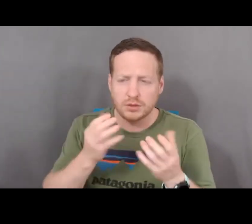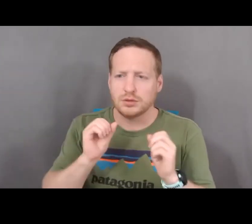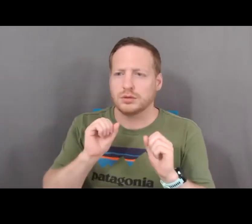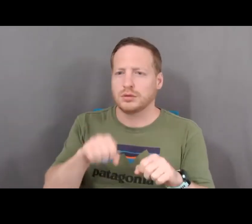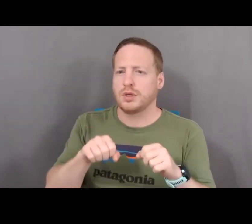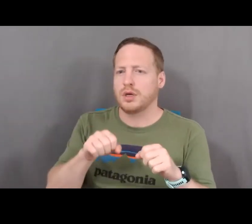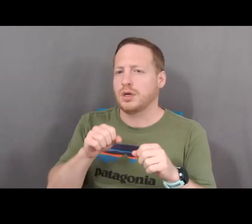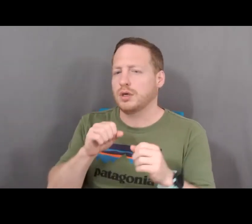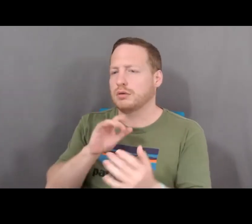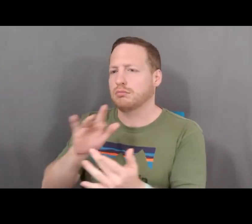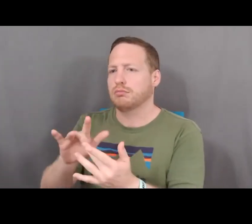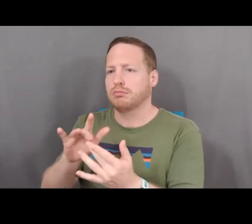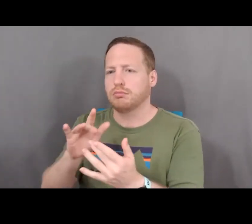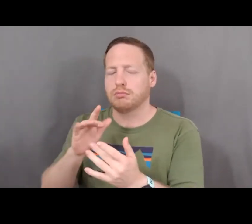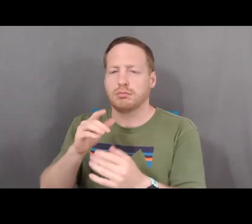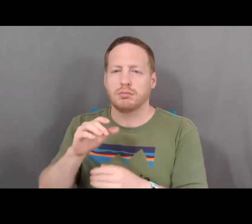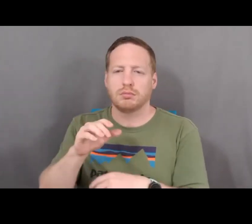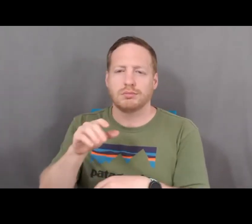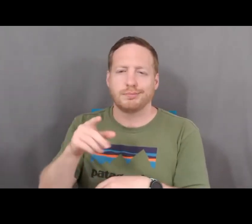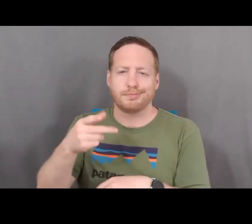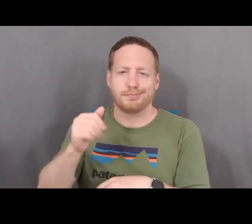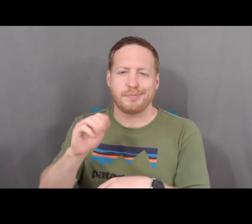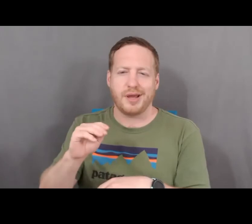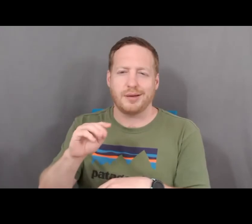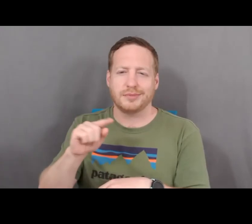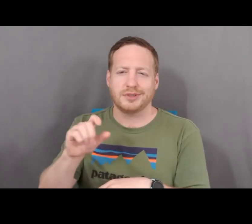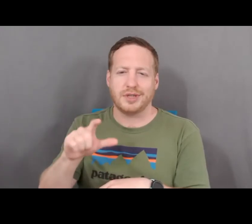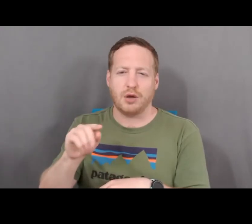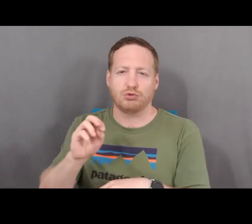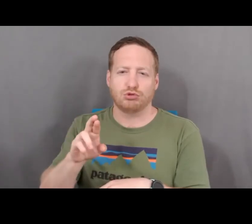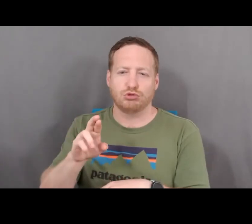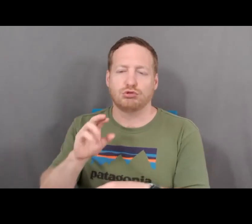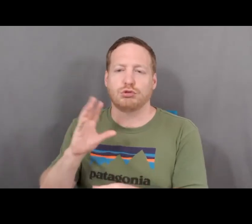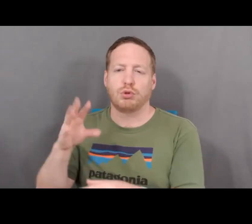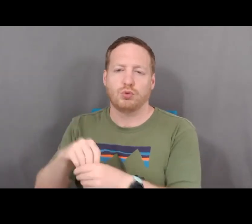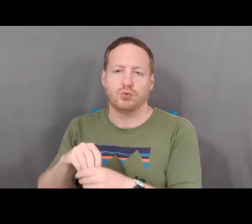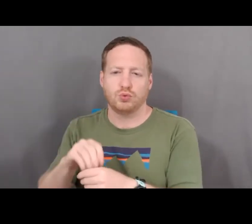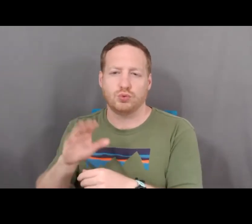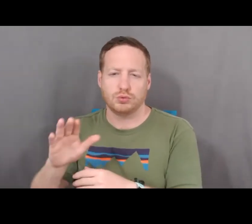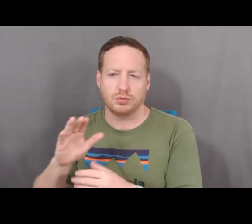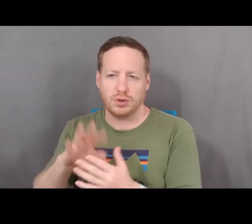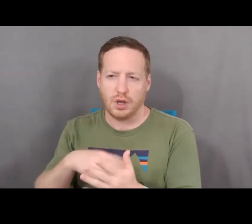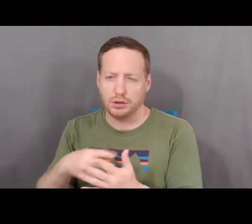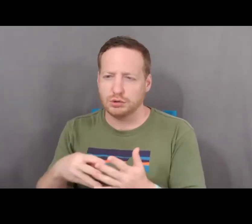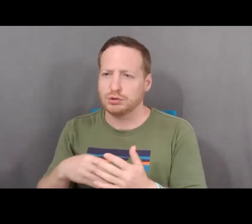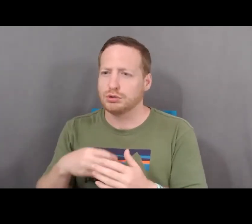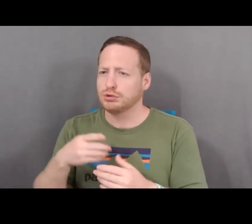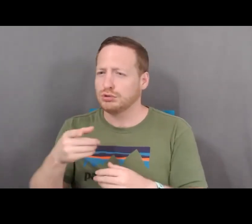there will be some events and information. Pam Zellner is arranging that. So she'll